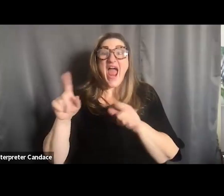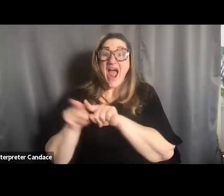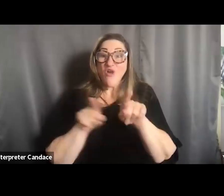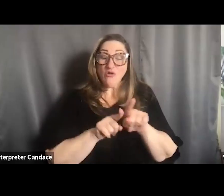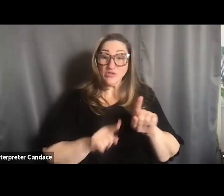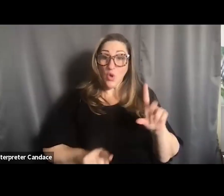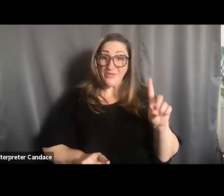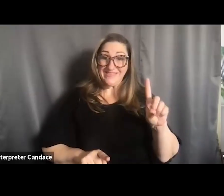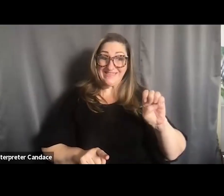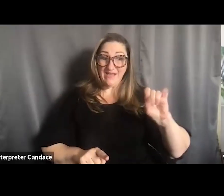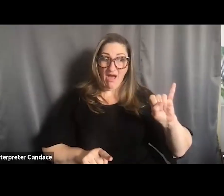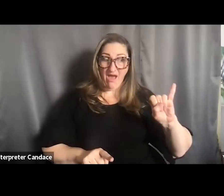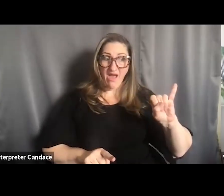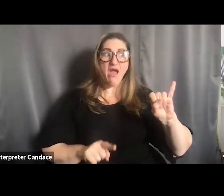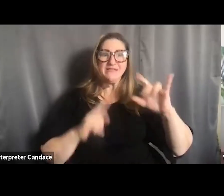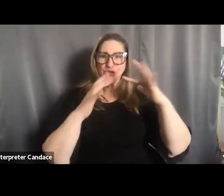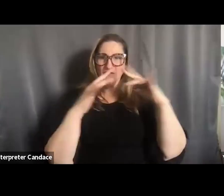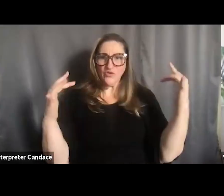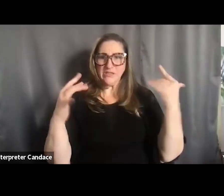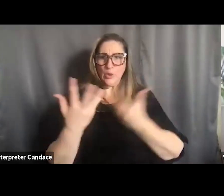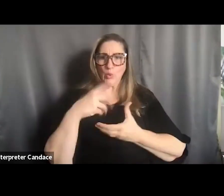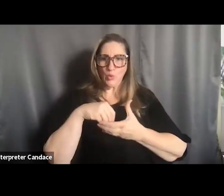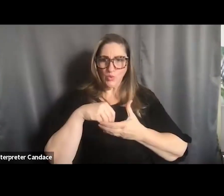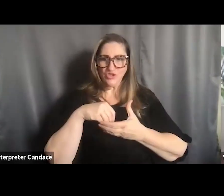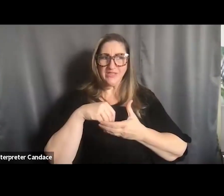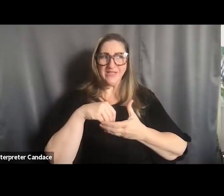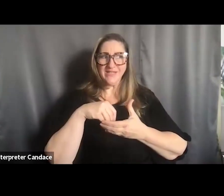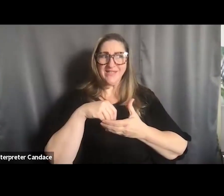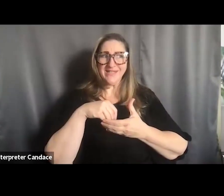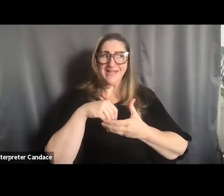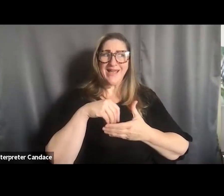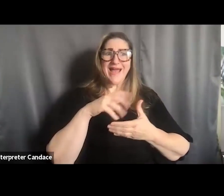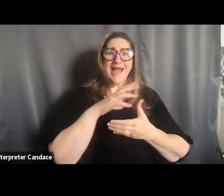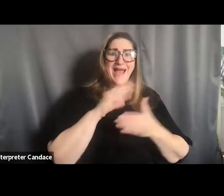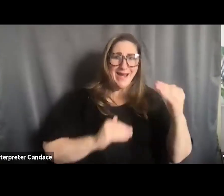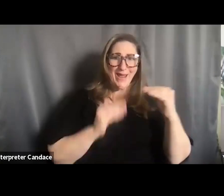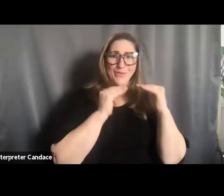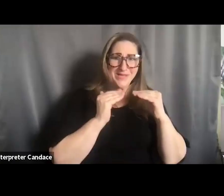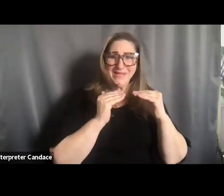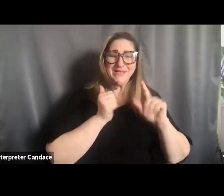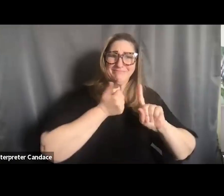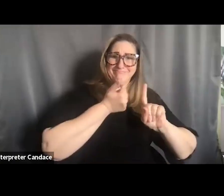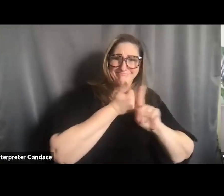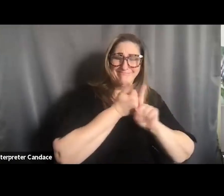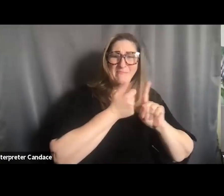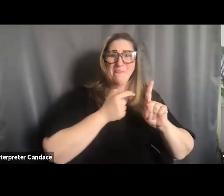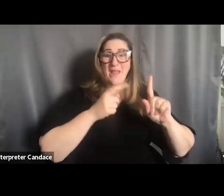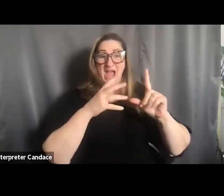access. So if there is no time like the present to organize,